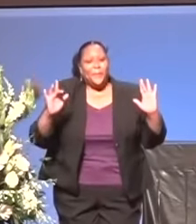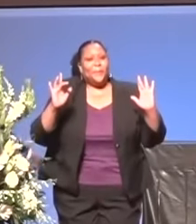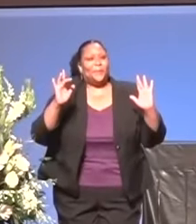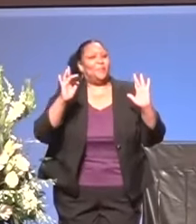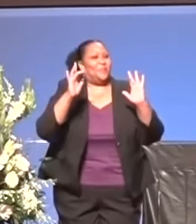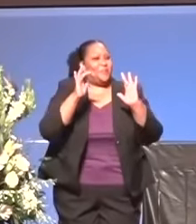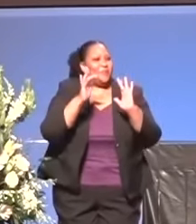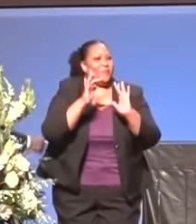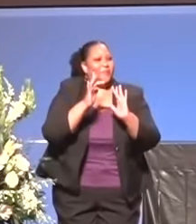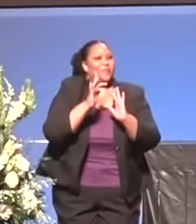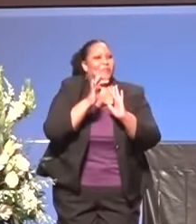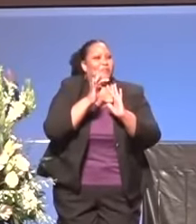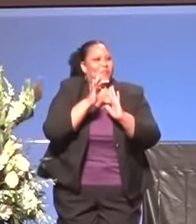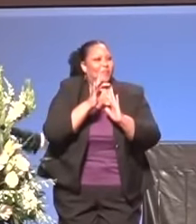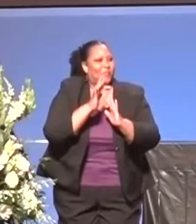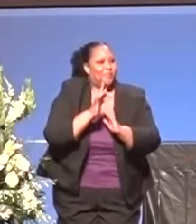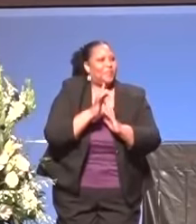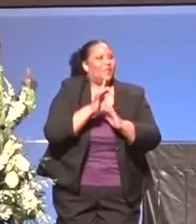Jesus.